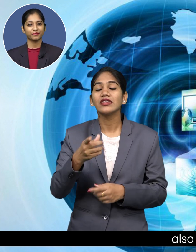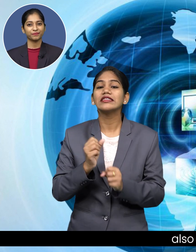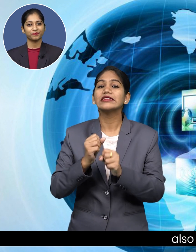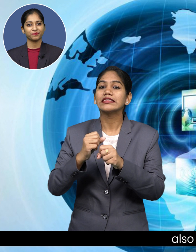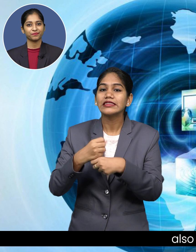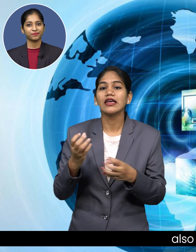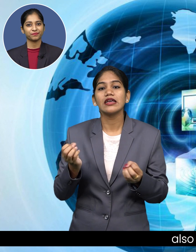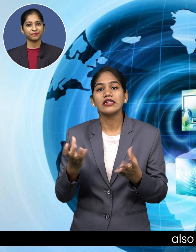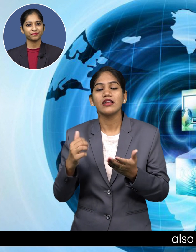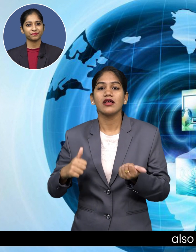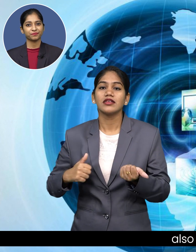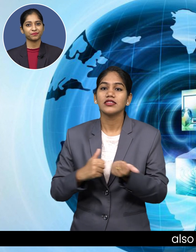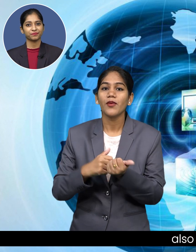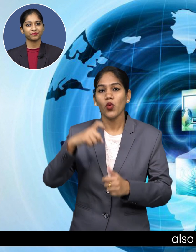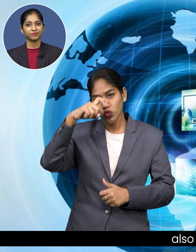jobs.